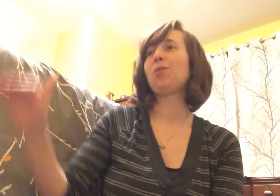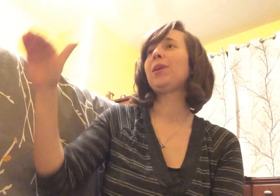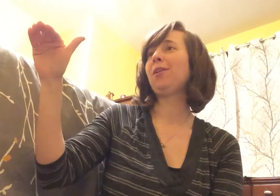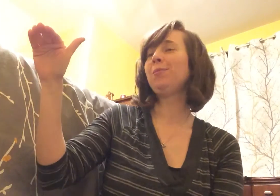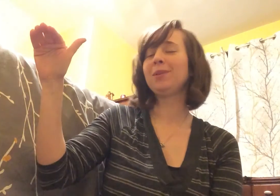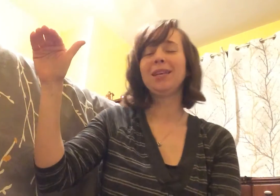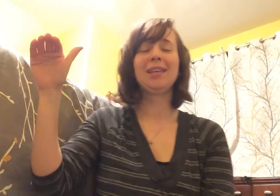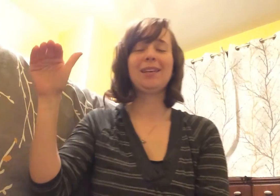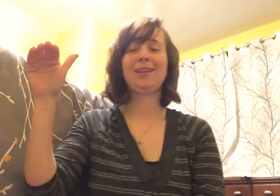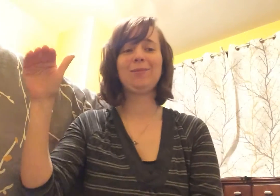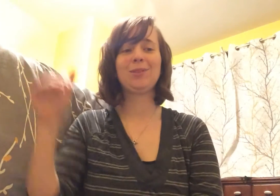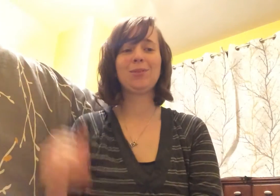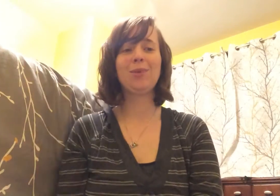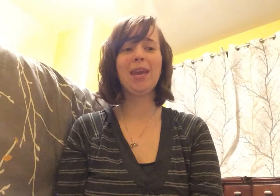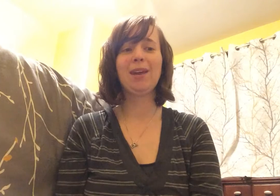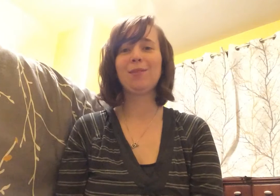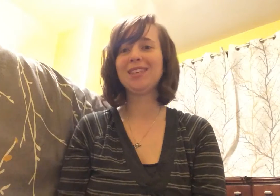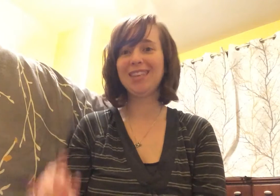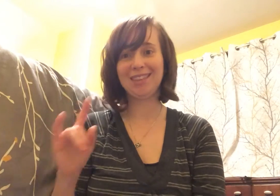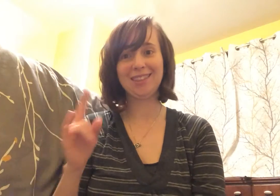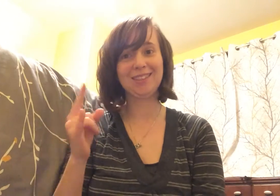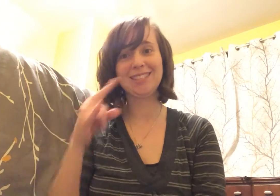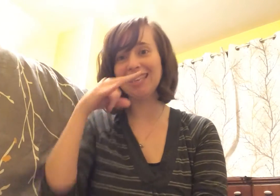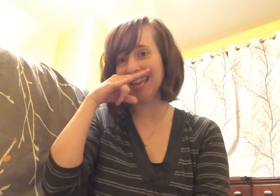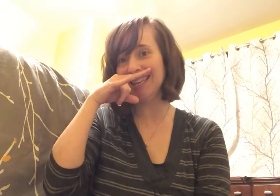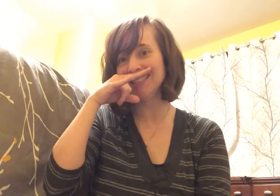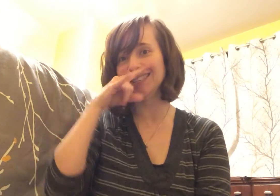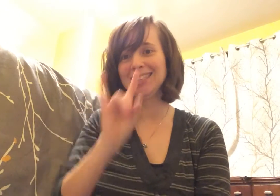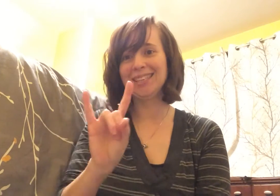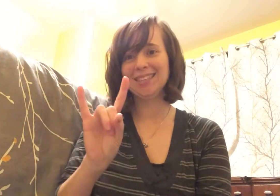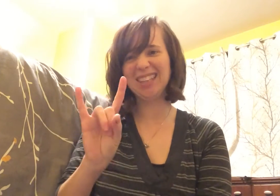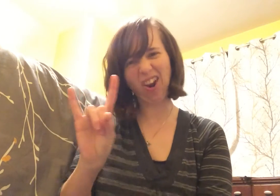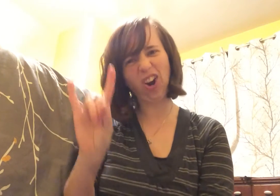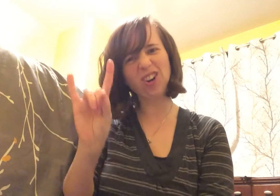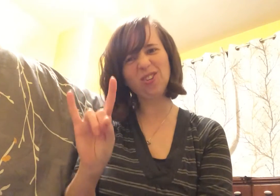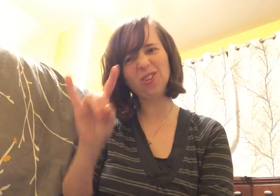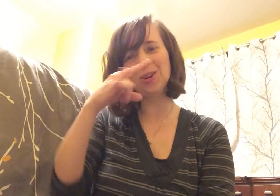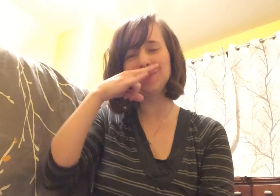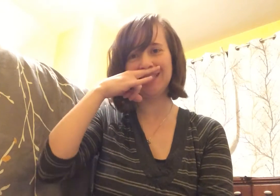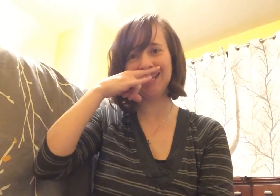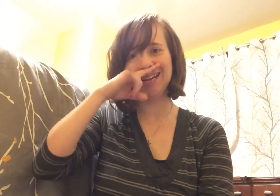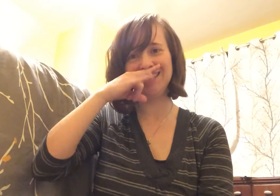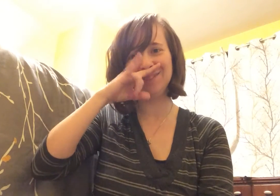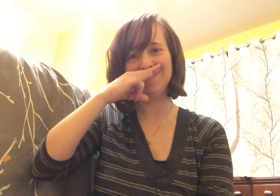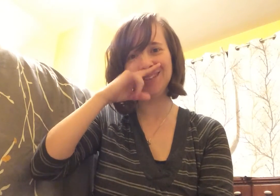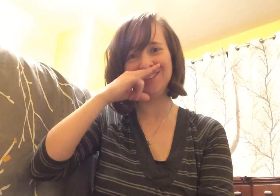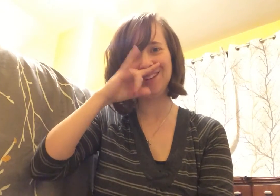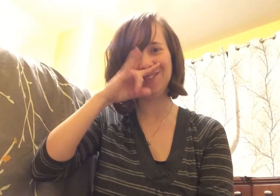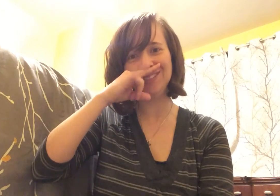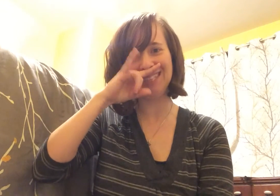growing up. So we have there's a kid. So it's like hardcore, but it's kind of down under the nose,